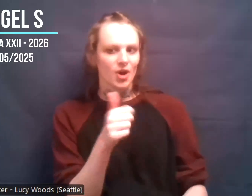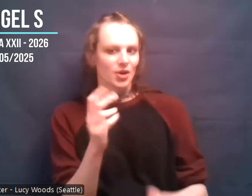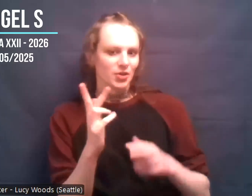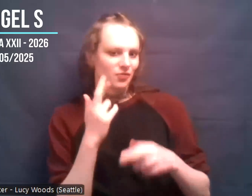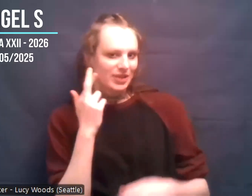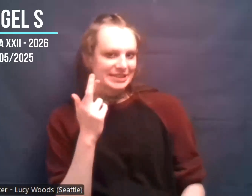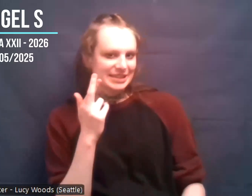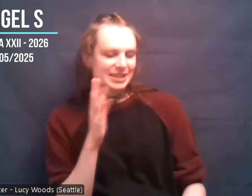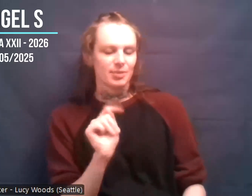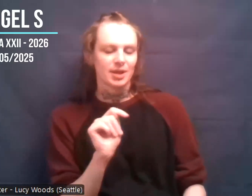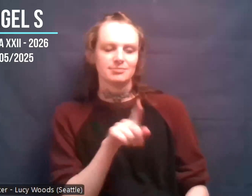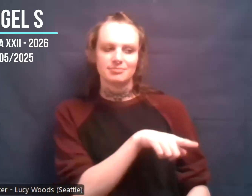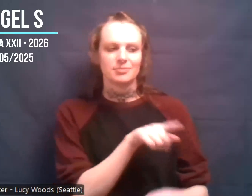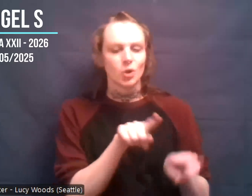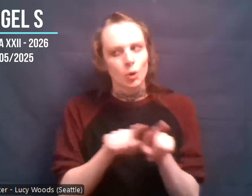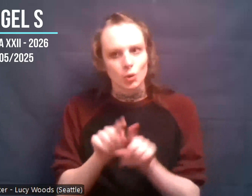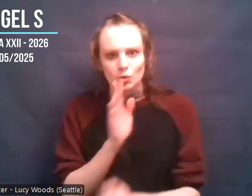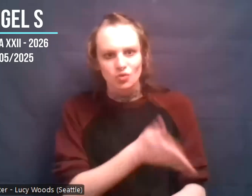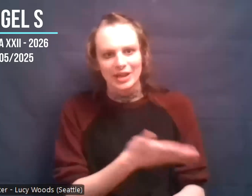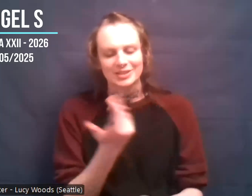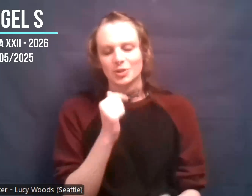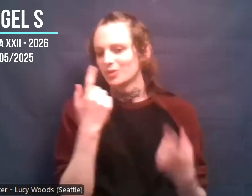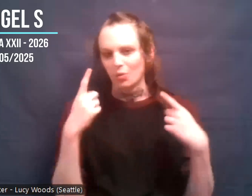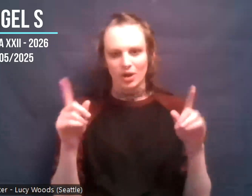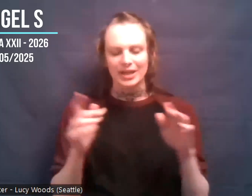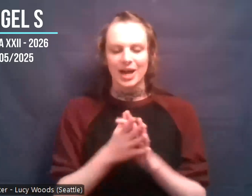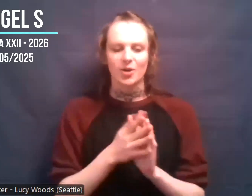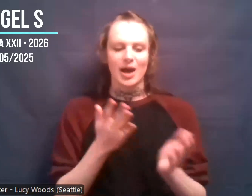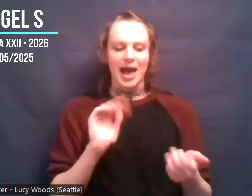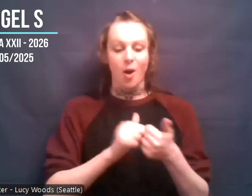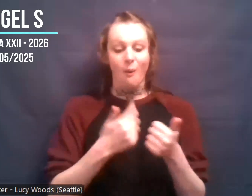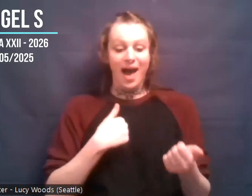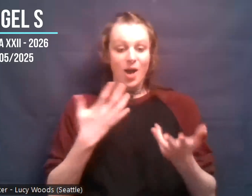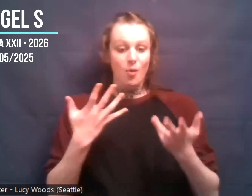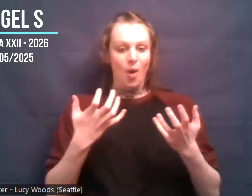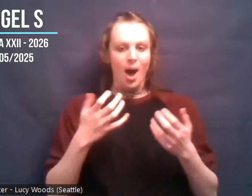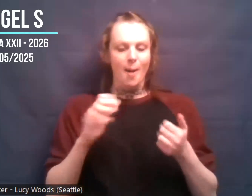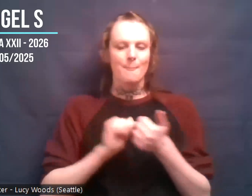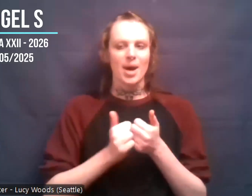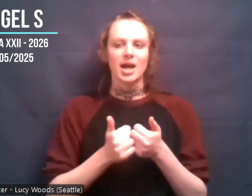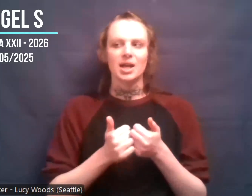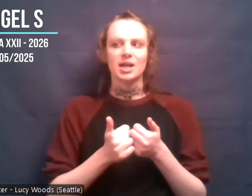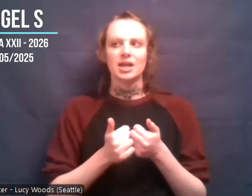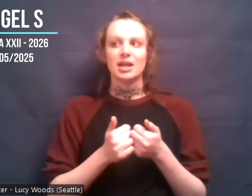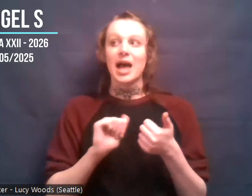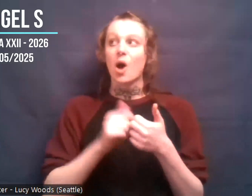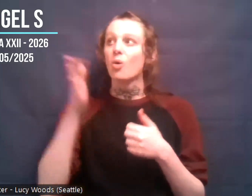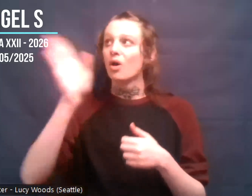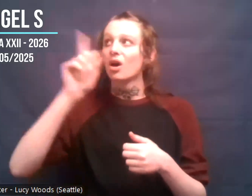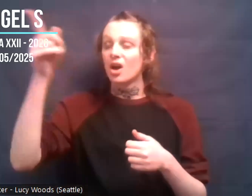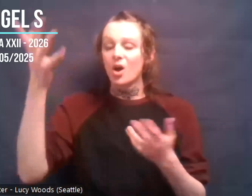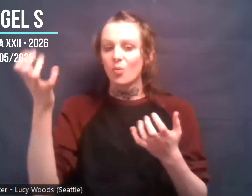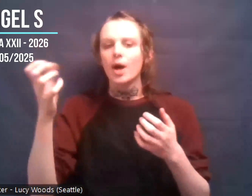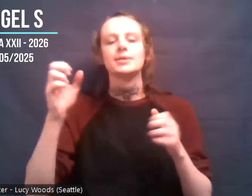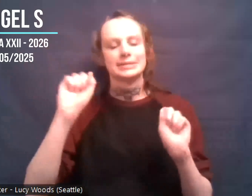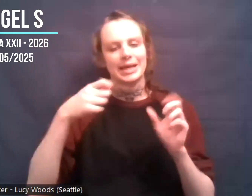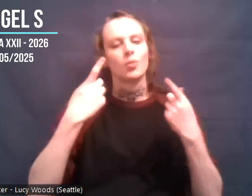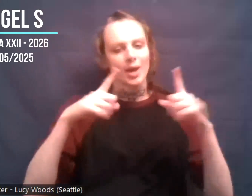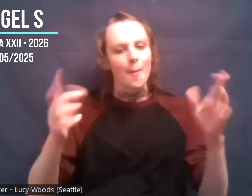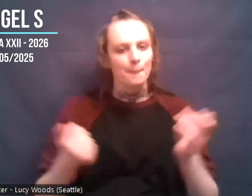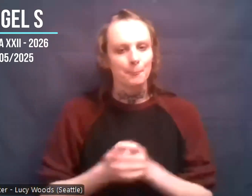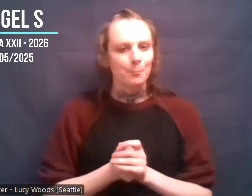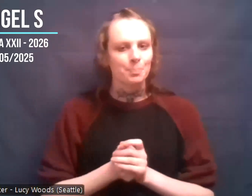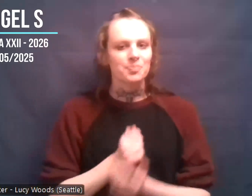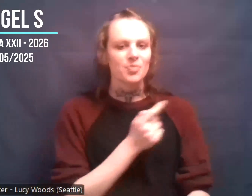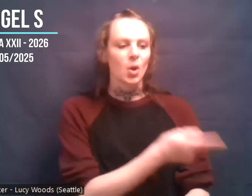to. But it did in the way that God intended it to. I showed up at that meeting that he encouraged me to go to. It